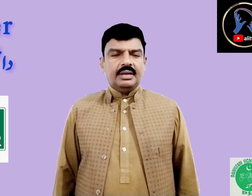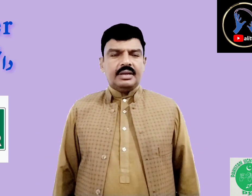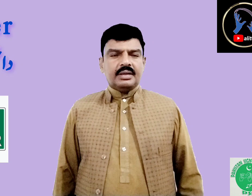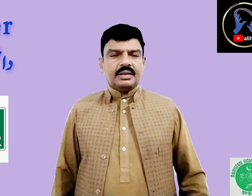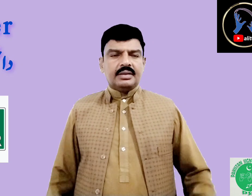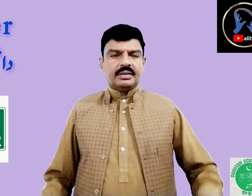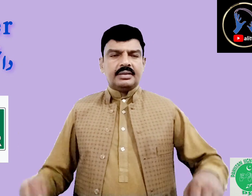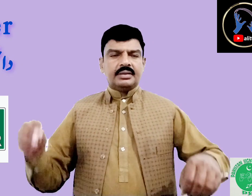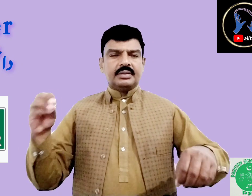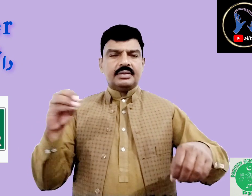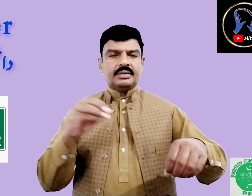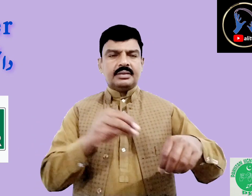inter